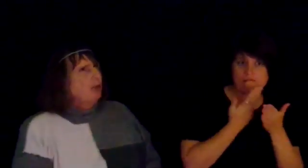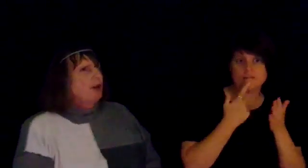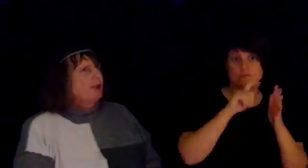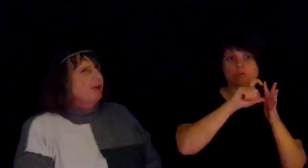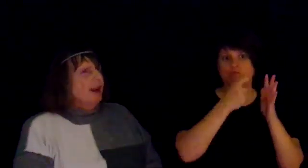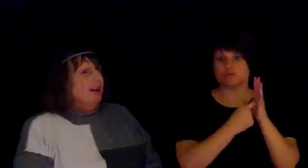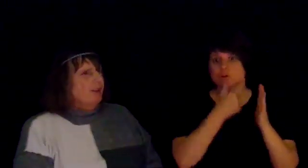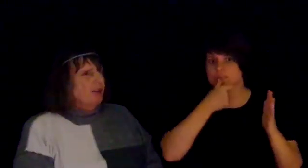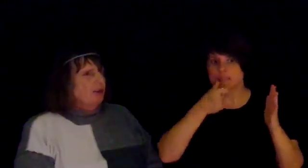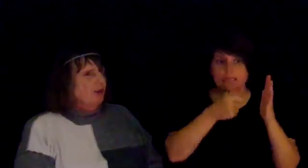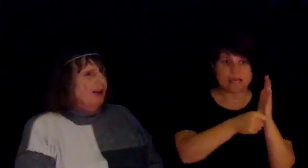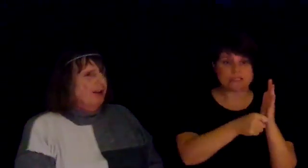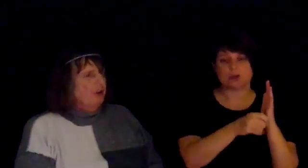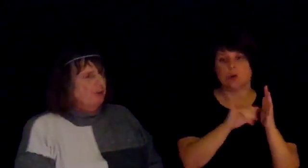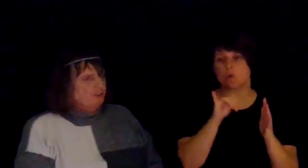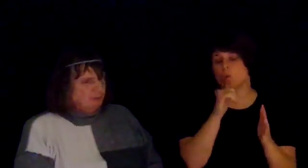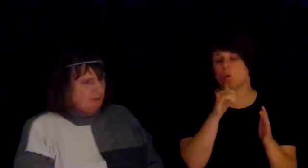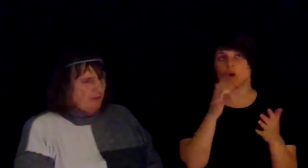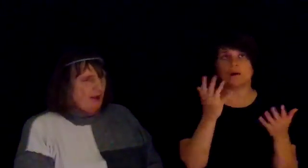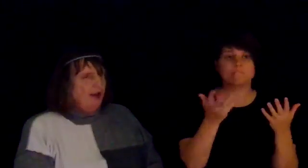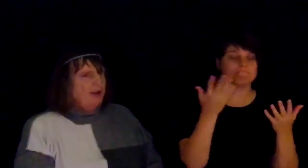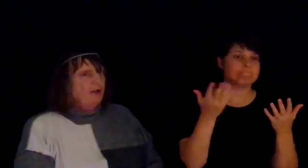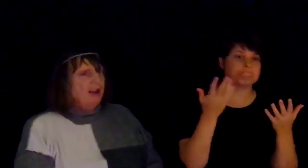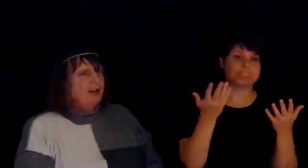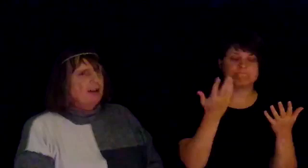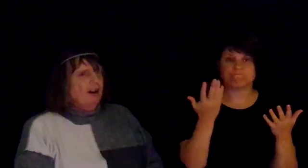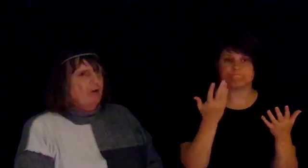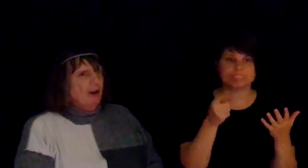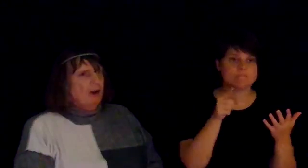letter, whether perhaps you've had an